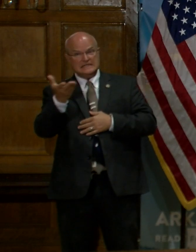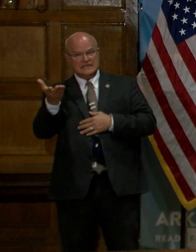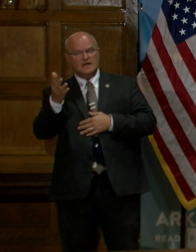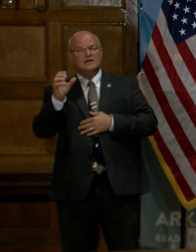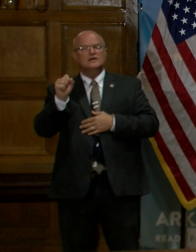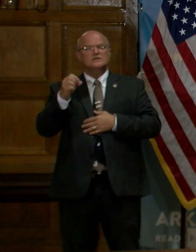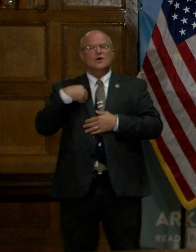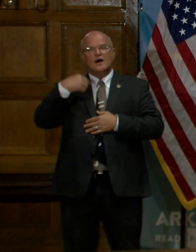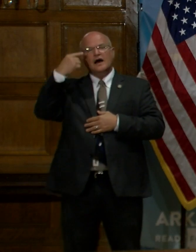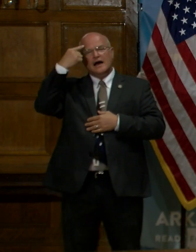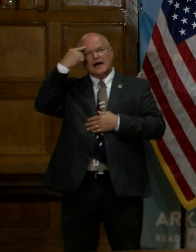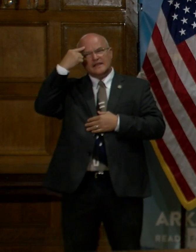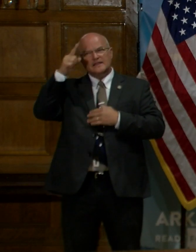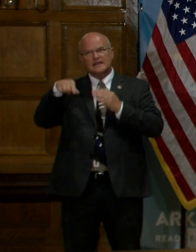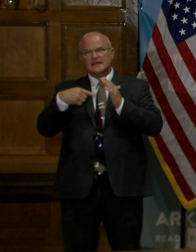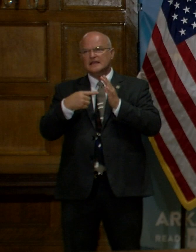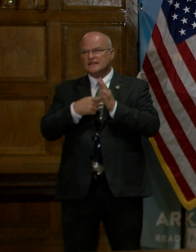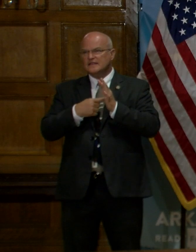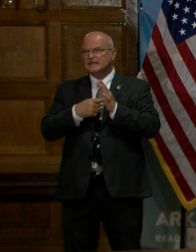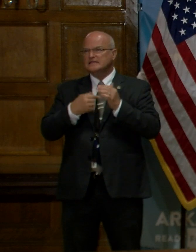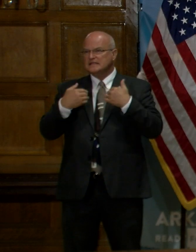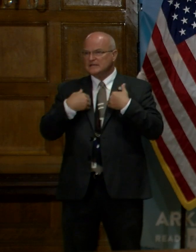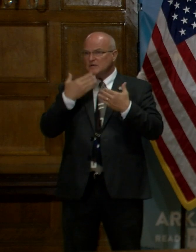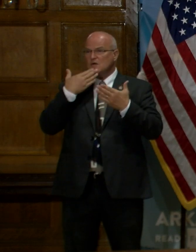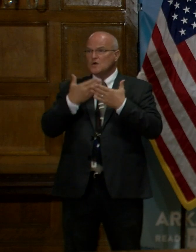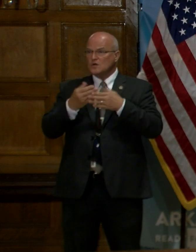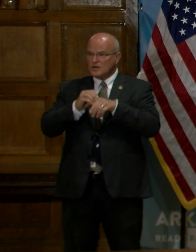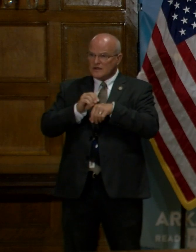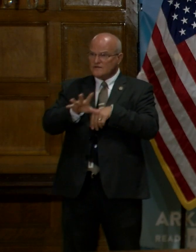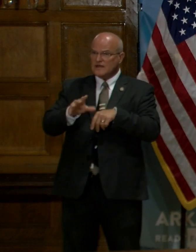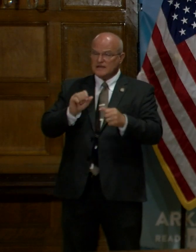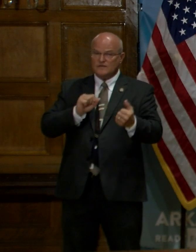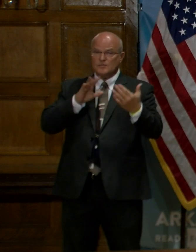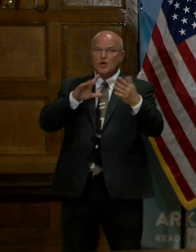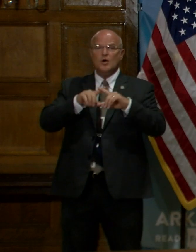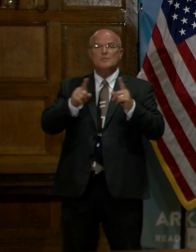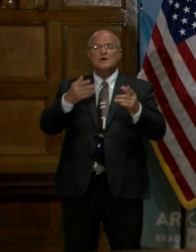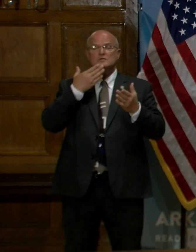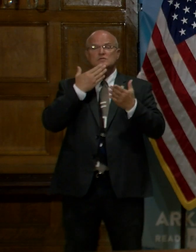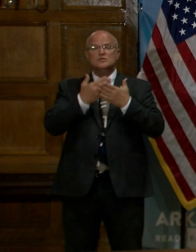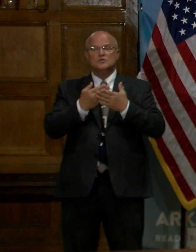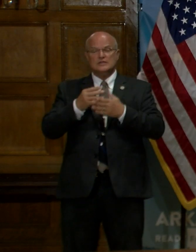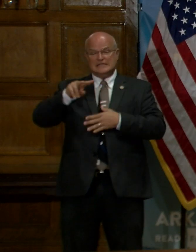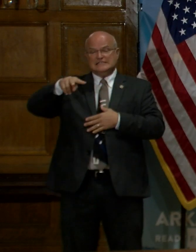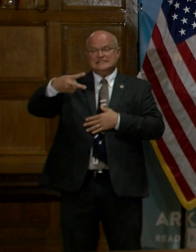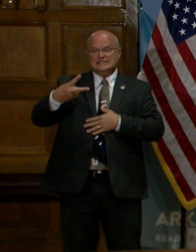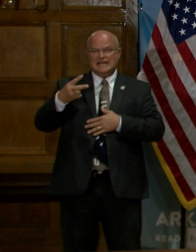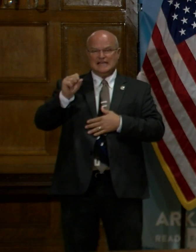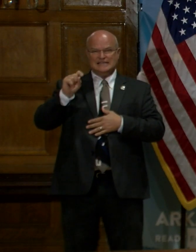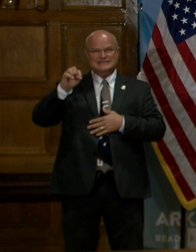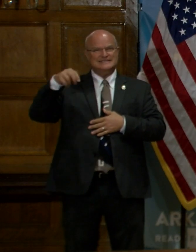So I think this has been a good, effective approach, but this is a good second step.